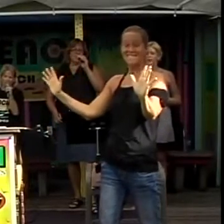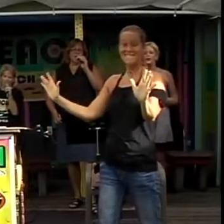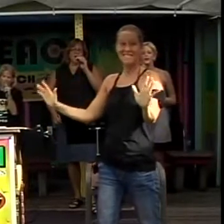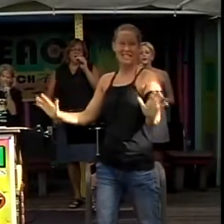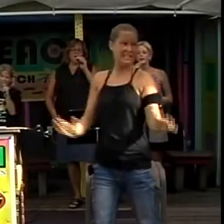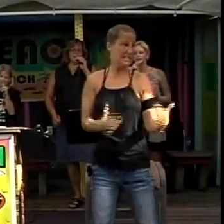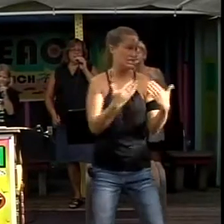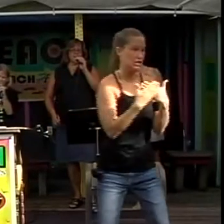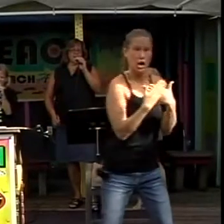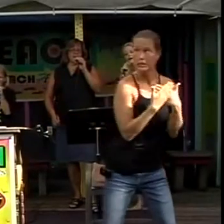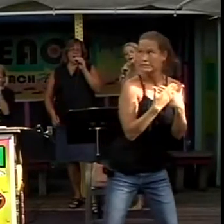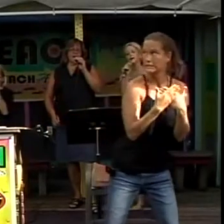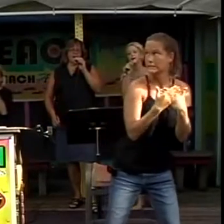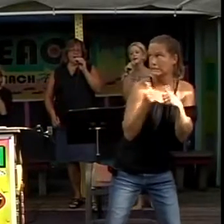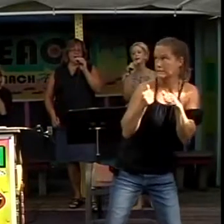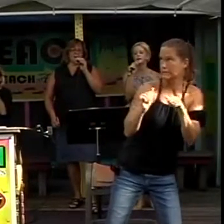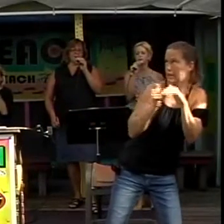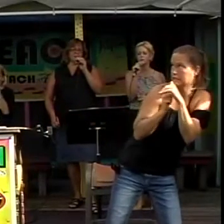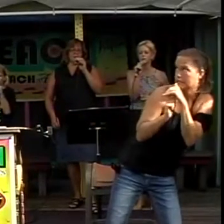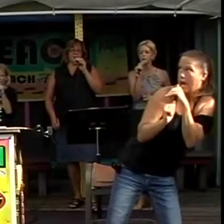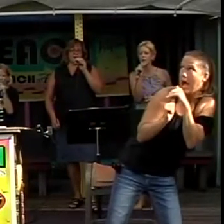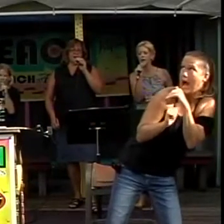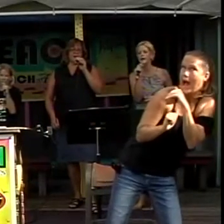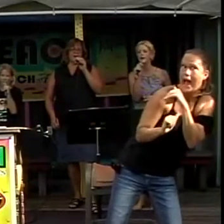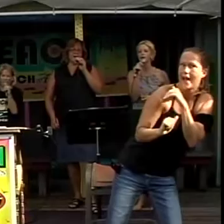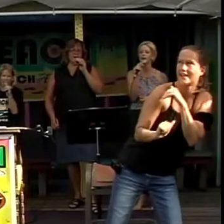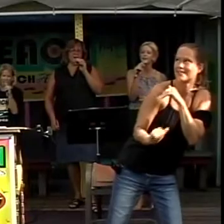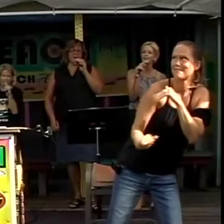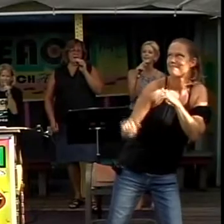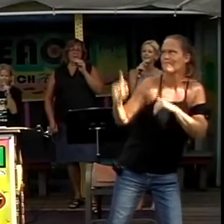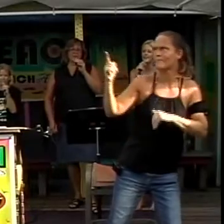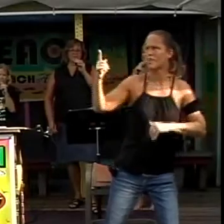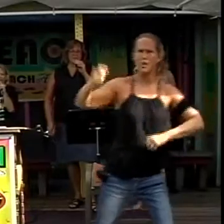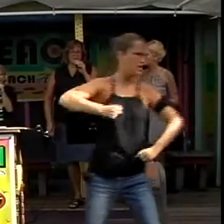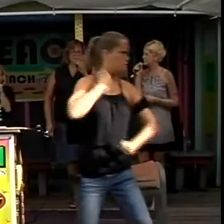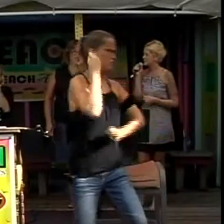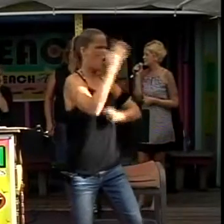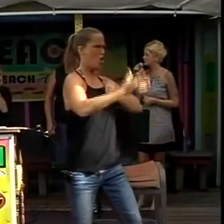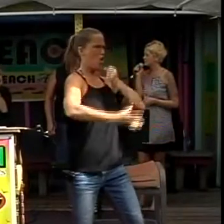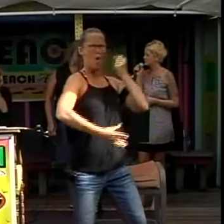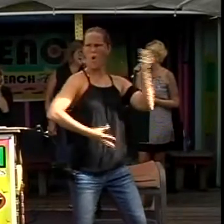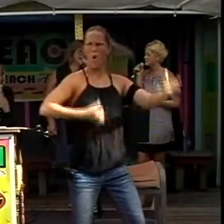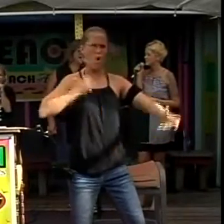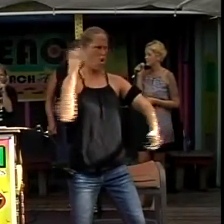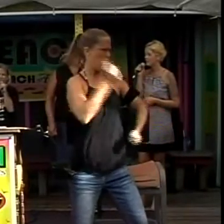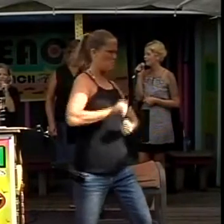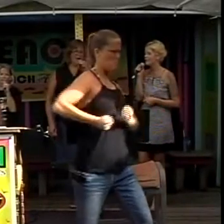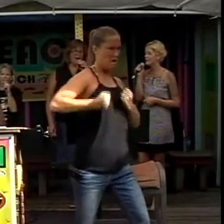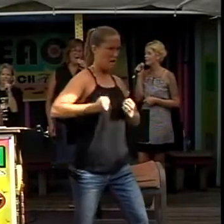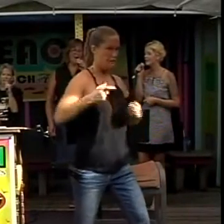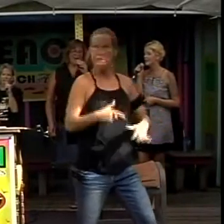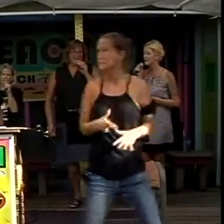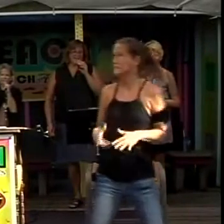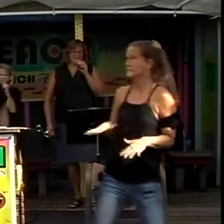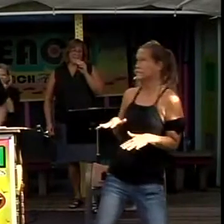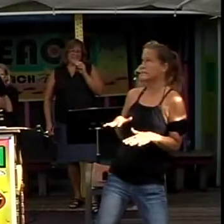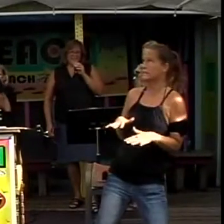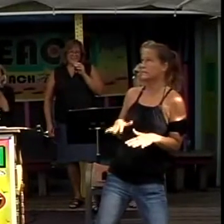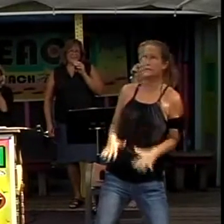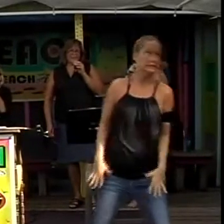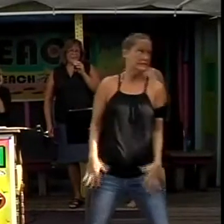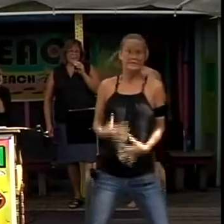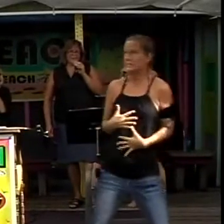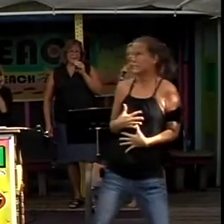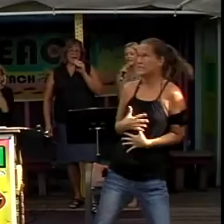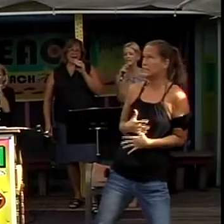and darkness tries to hide, and trembles at his voice,